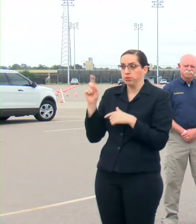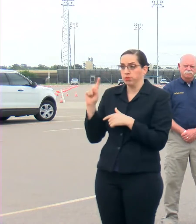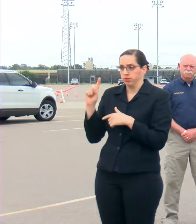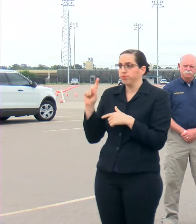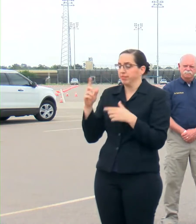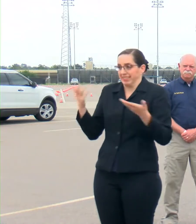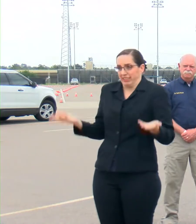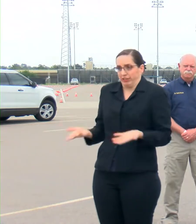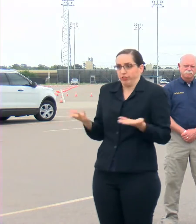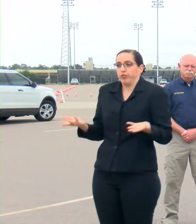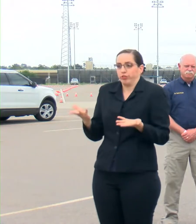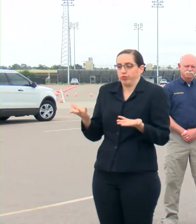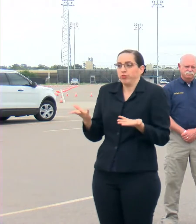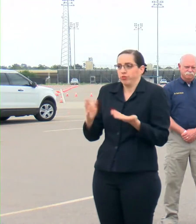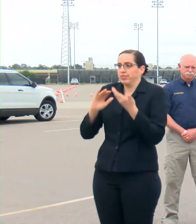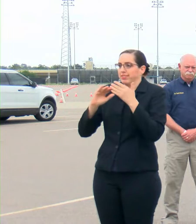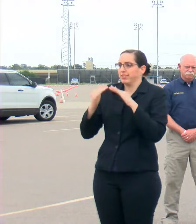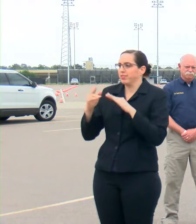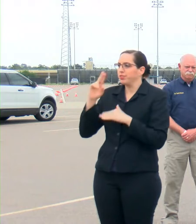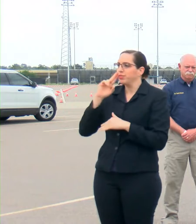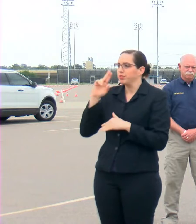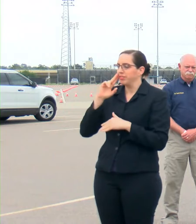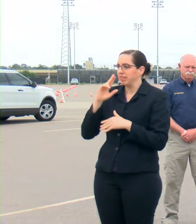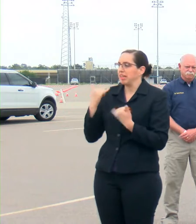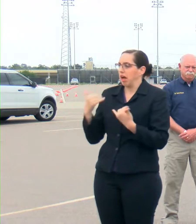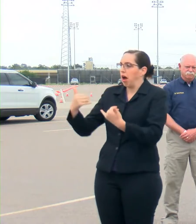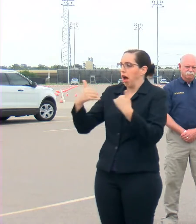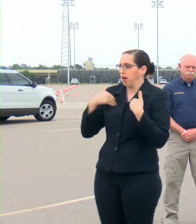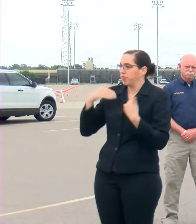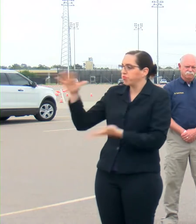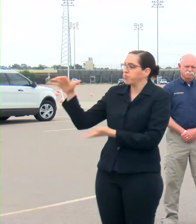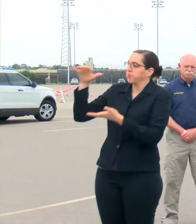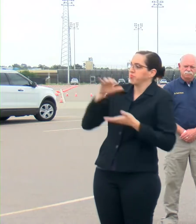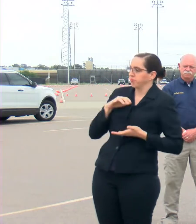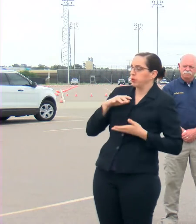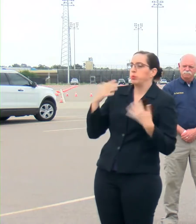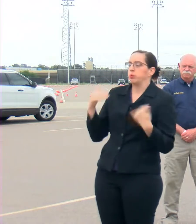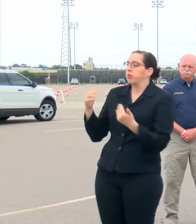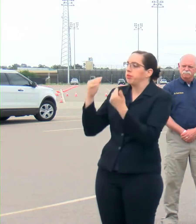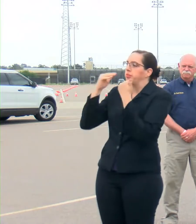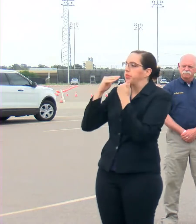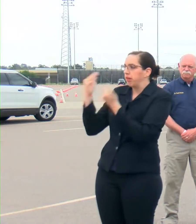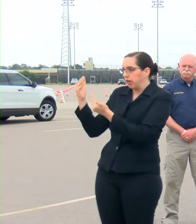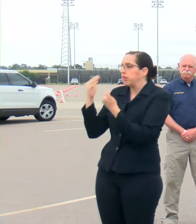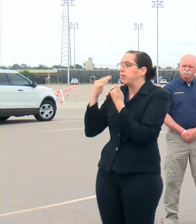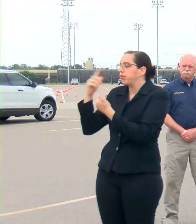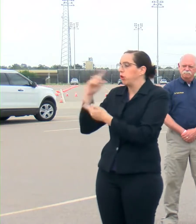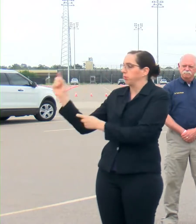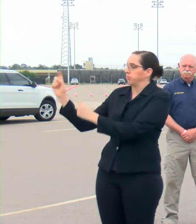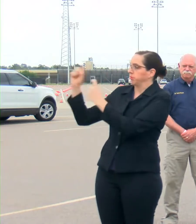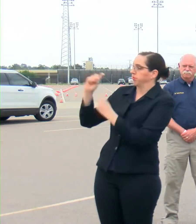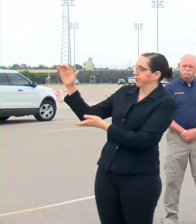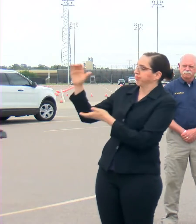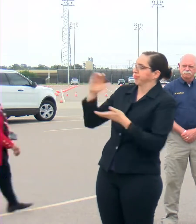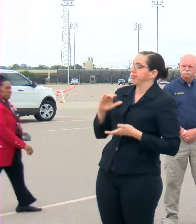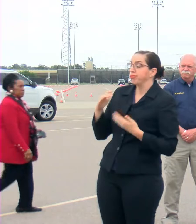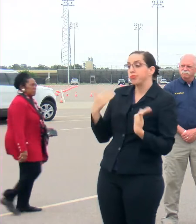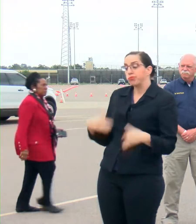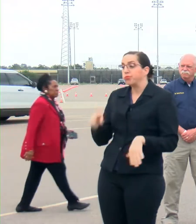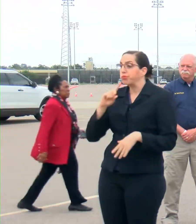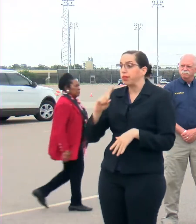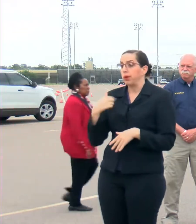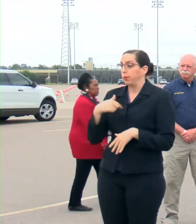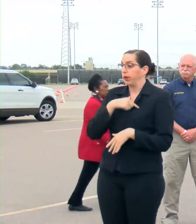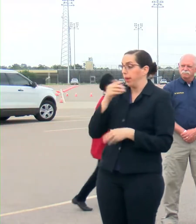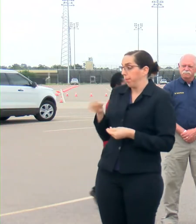on the ground here in the city of Houston and now within our possession. So certainly want to thank them for their donation. And quite frankly, we didn't have